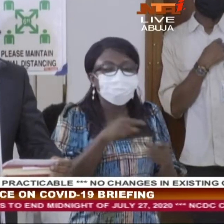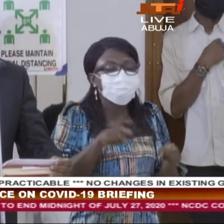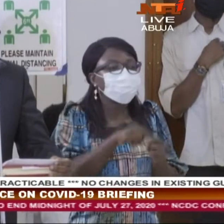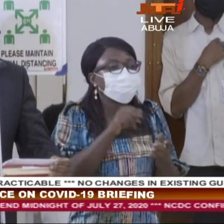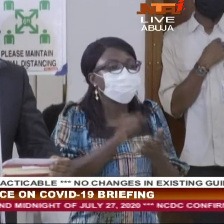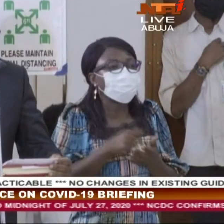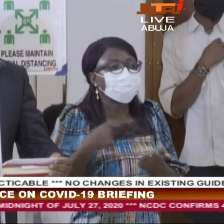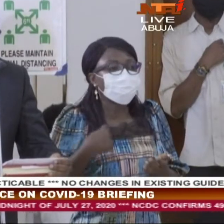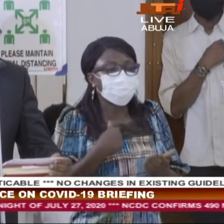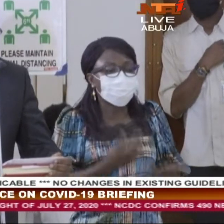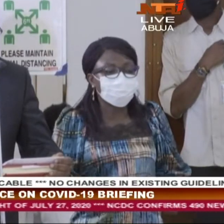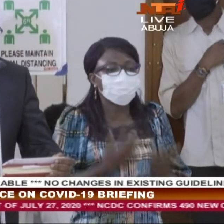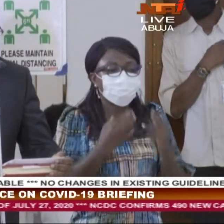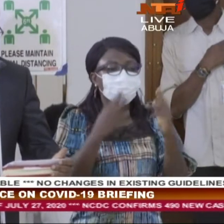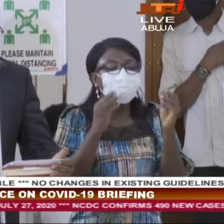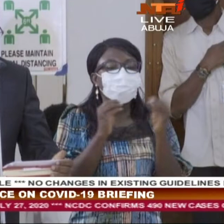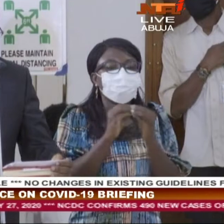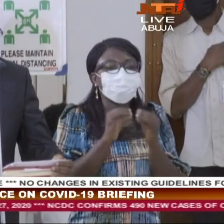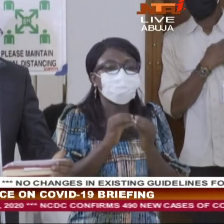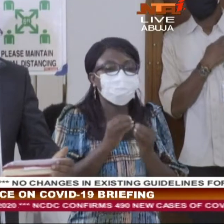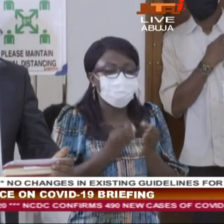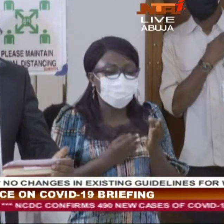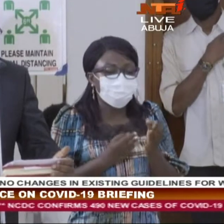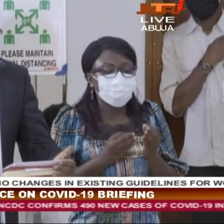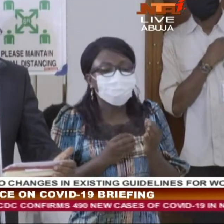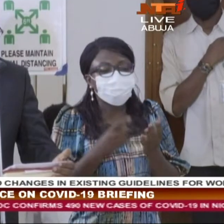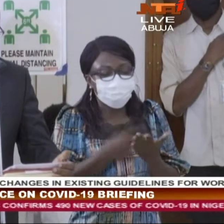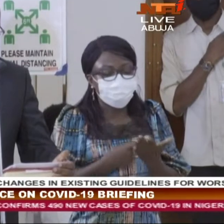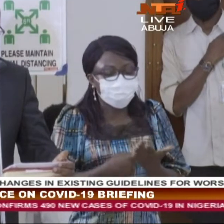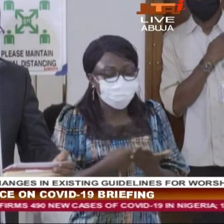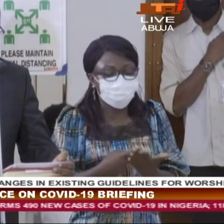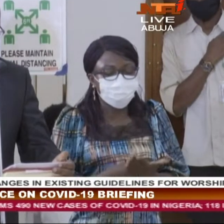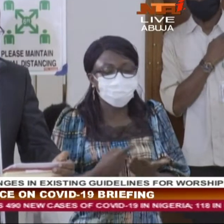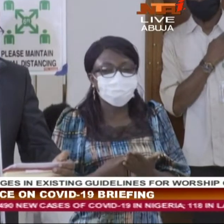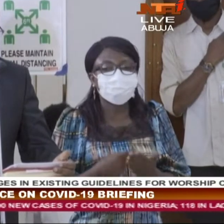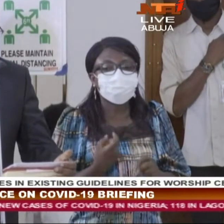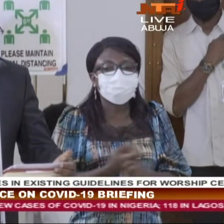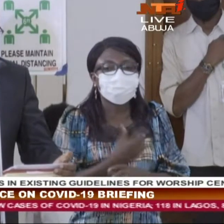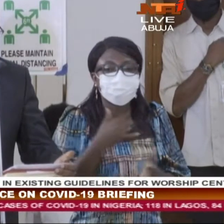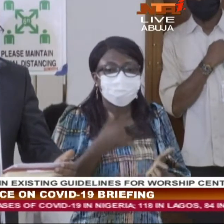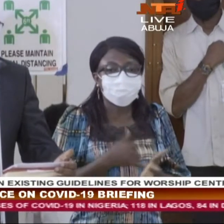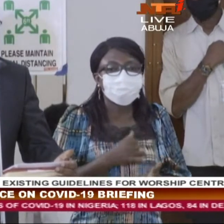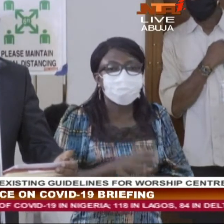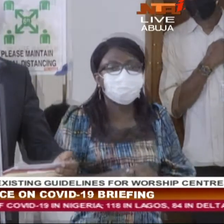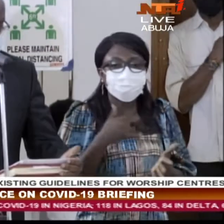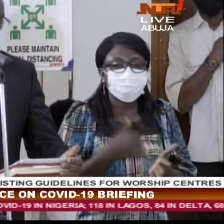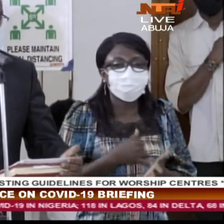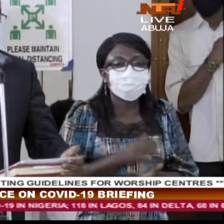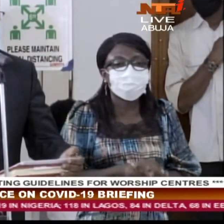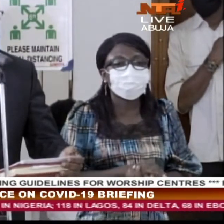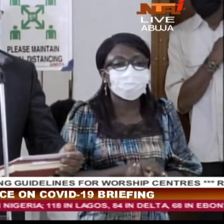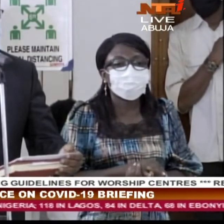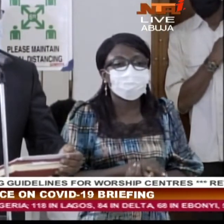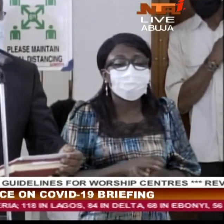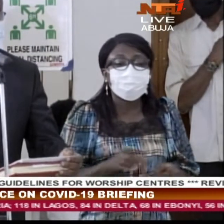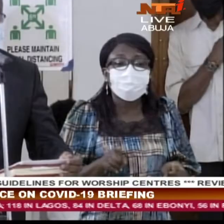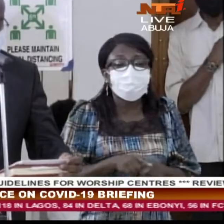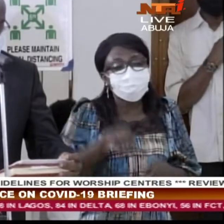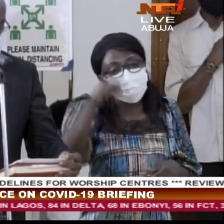around it and ensure that it's disseminated. Well, as a